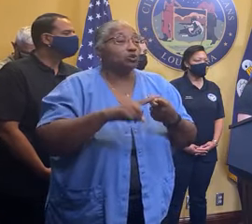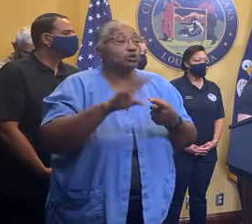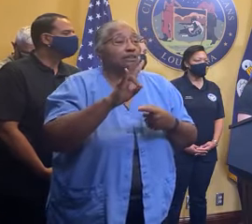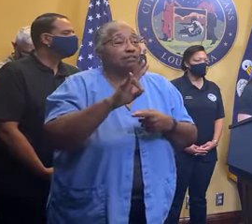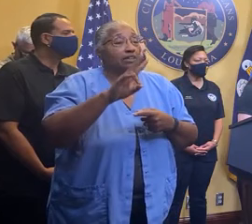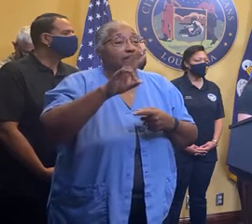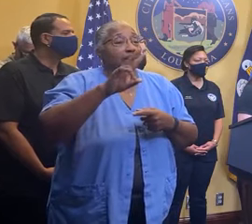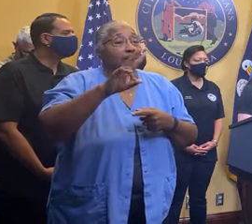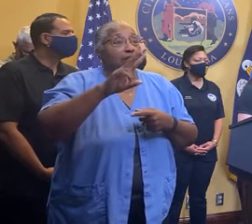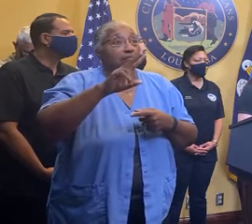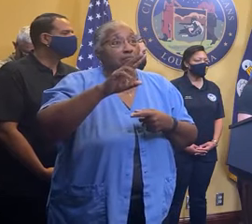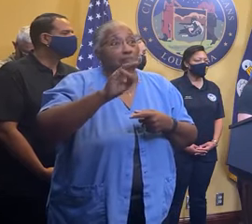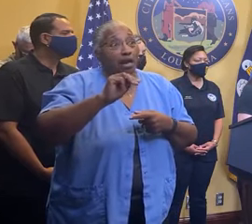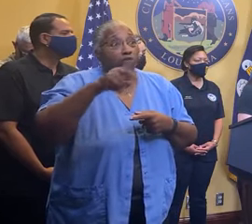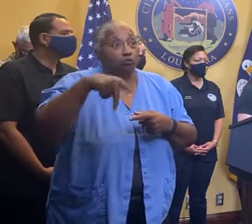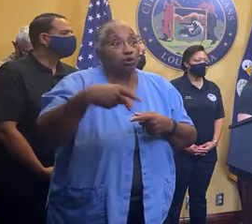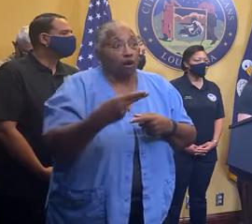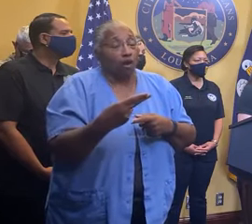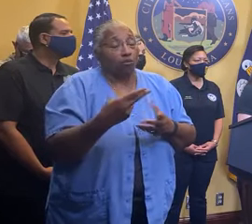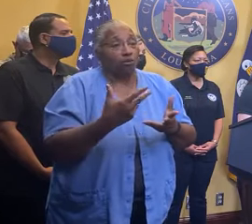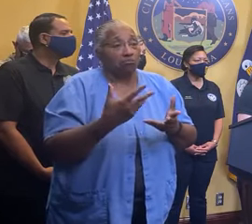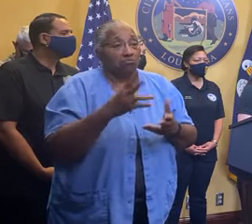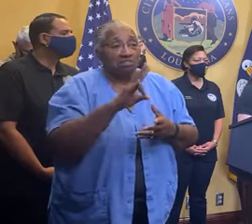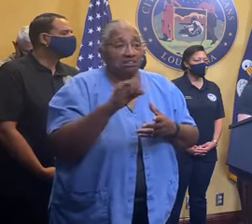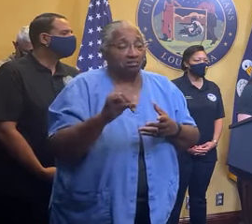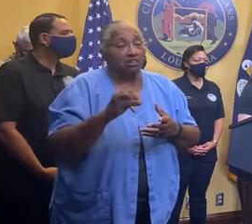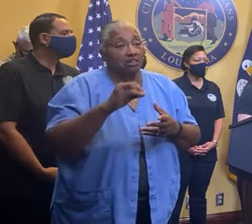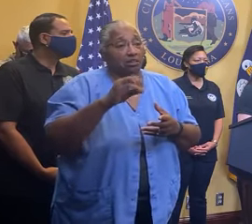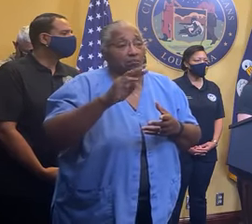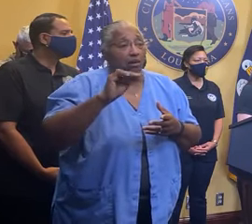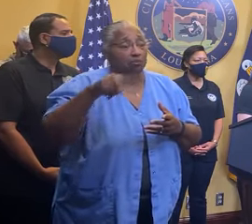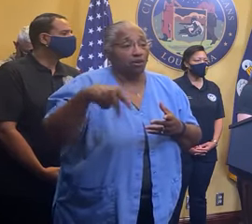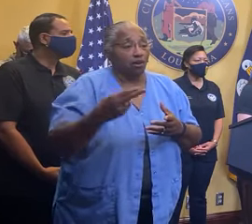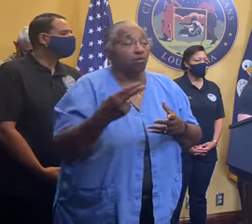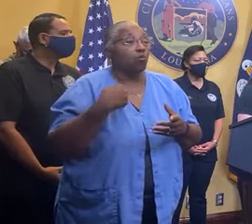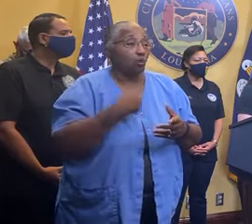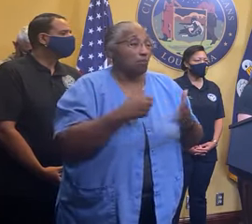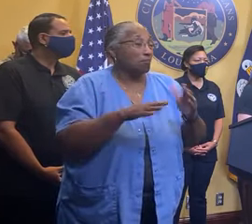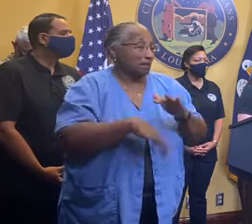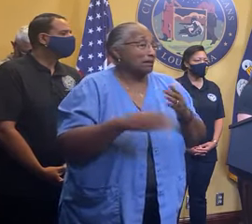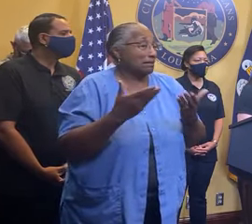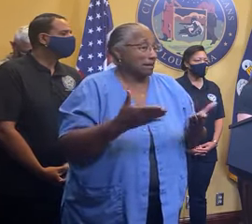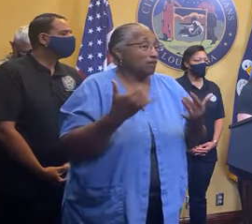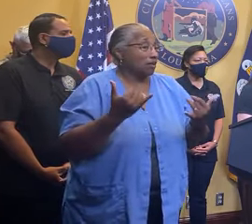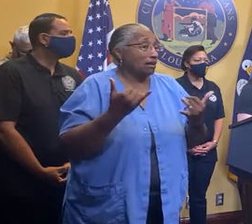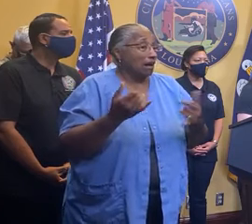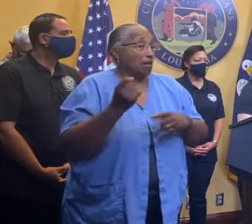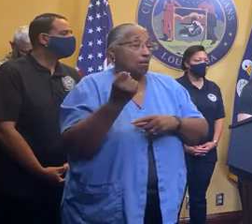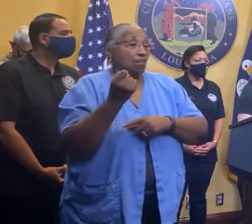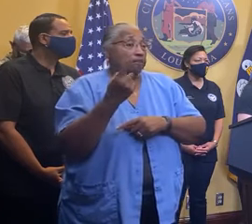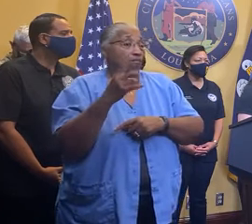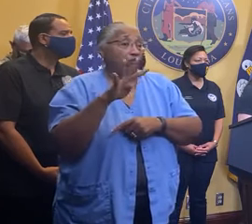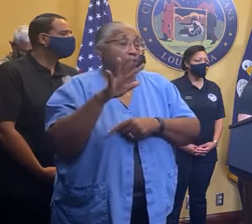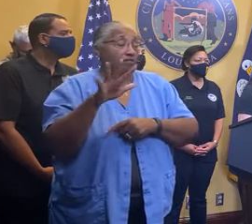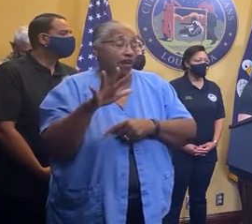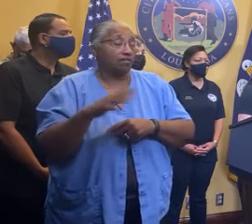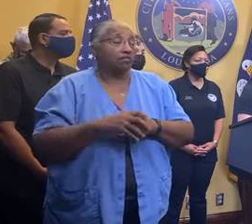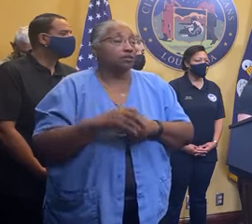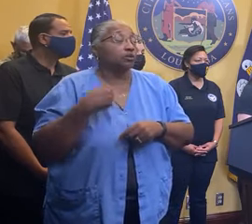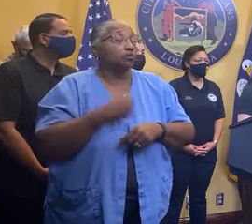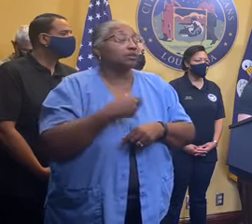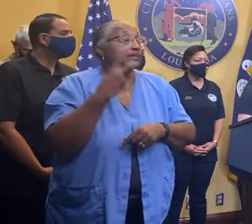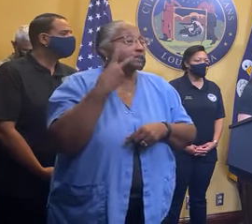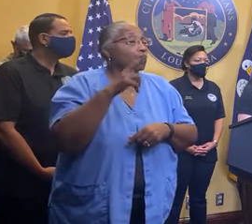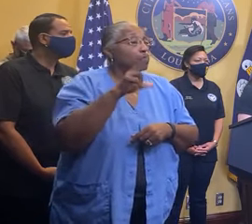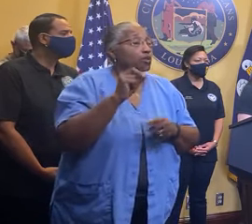hour gusts. So we are basically there for hurricane force wind gusts right now as 11:45 a.m. We're seeing sustained